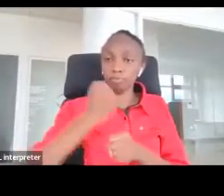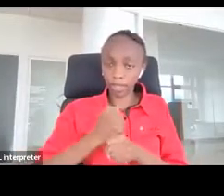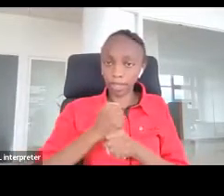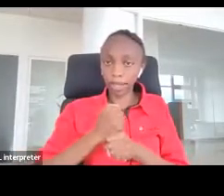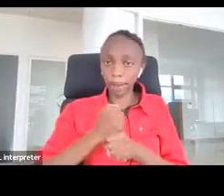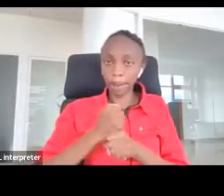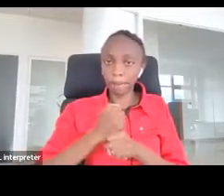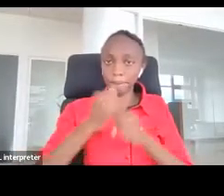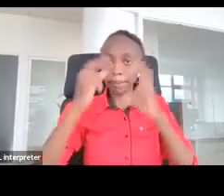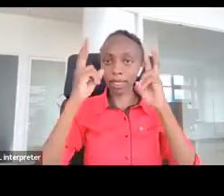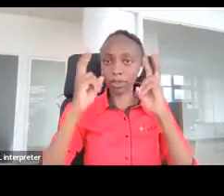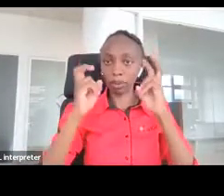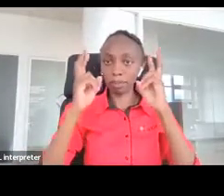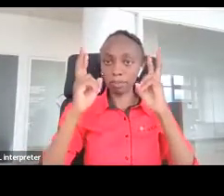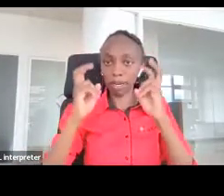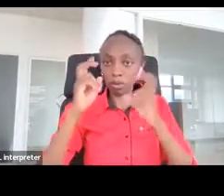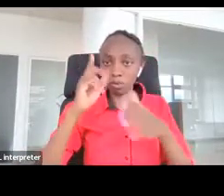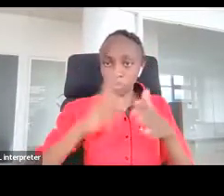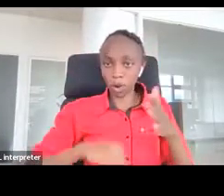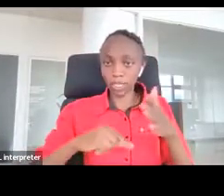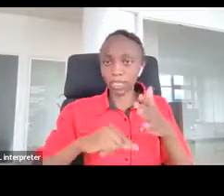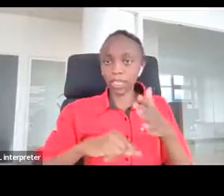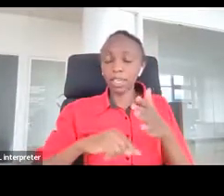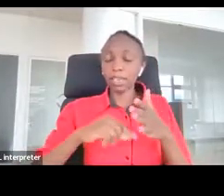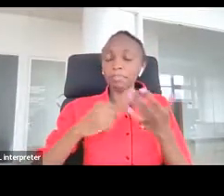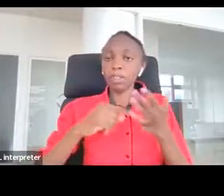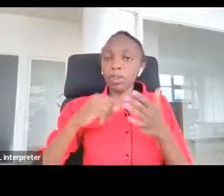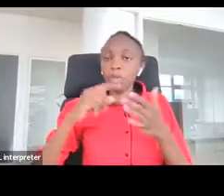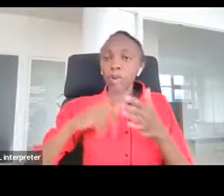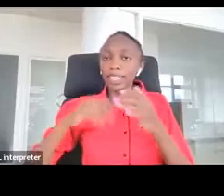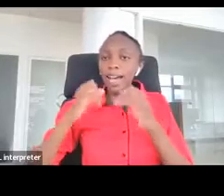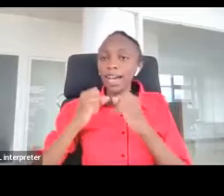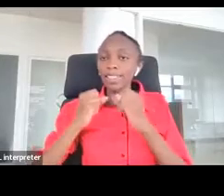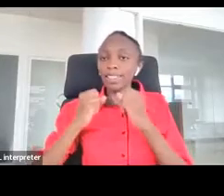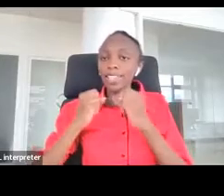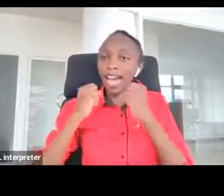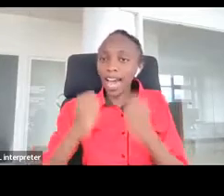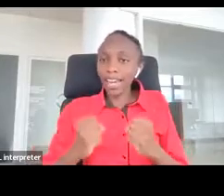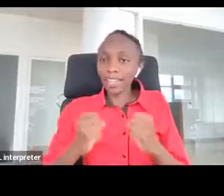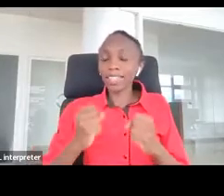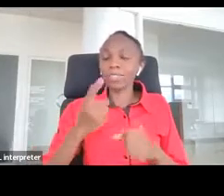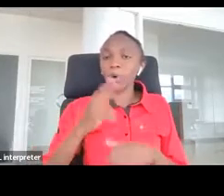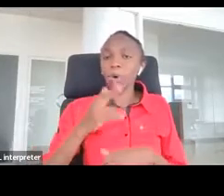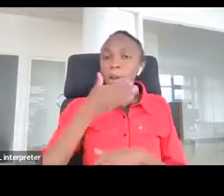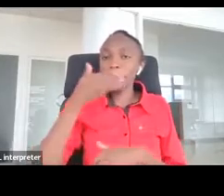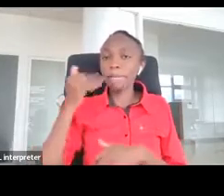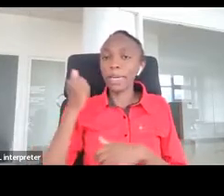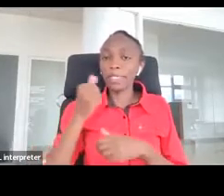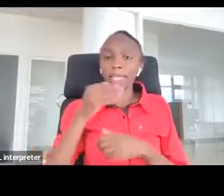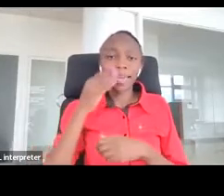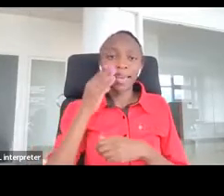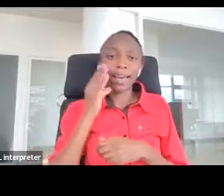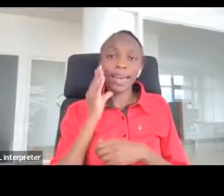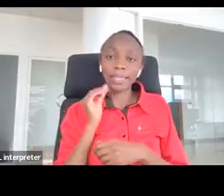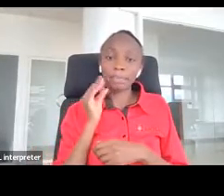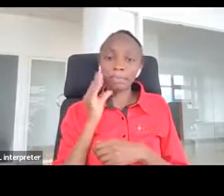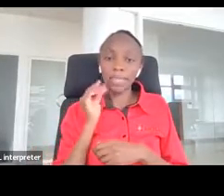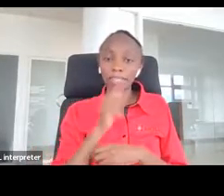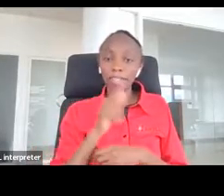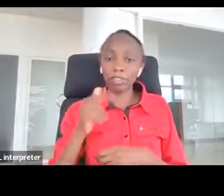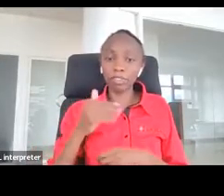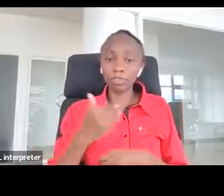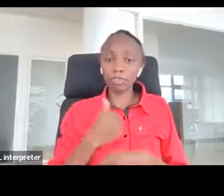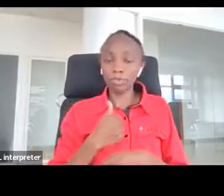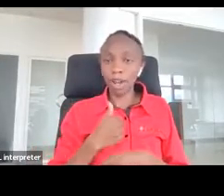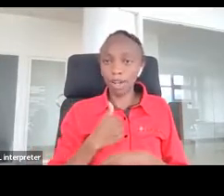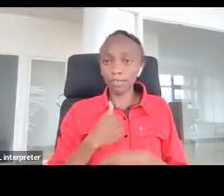topic was, what are the hardest or best experiences that you've had during the COVID-19